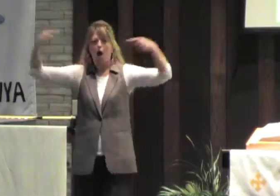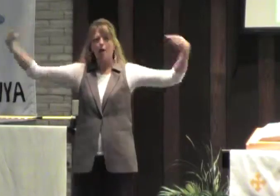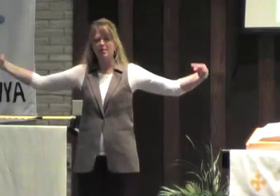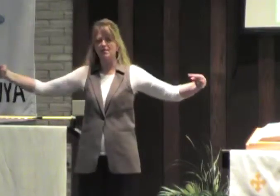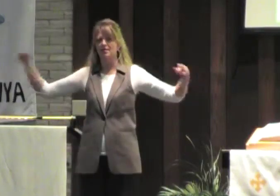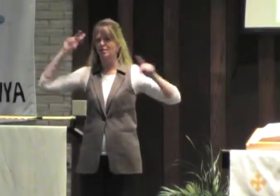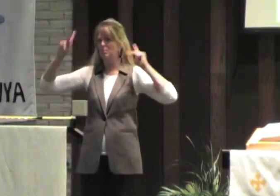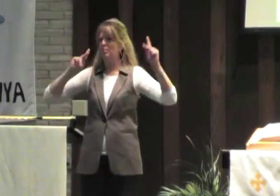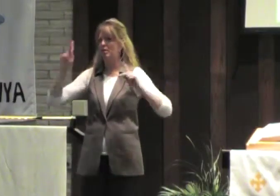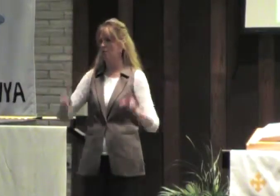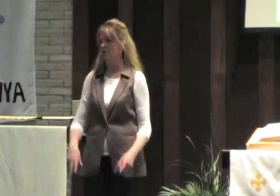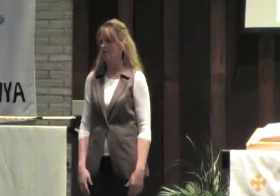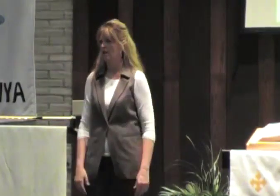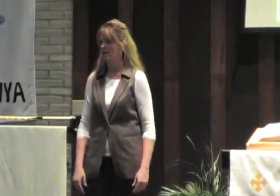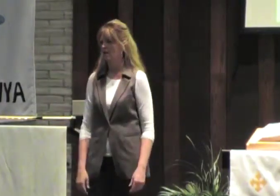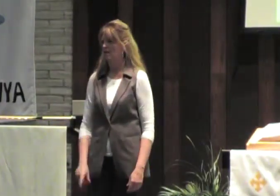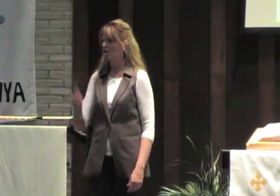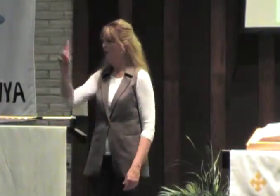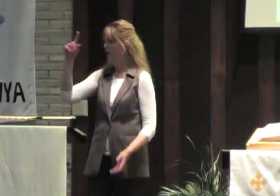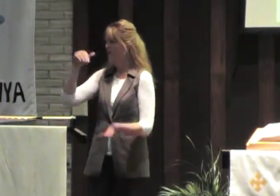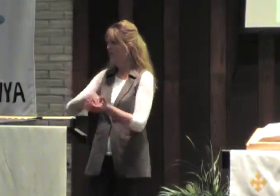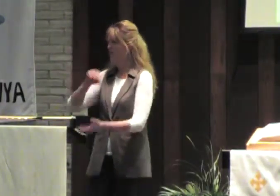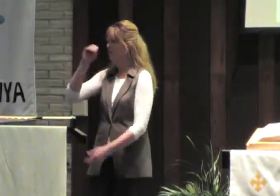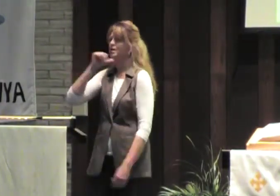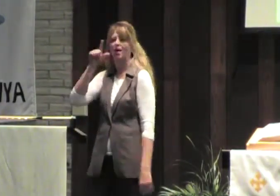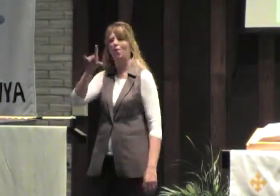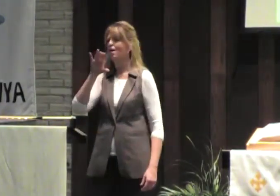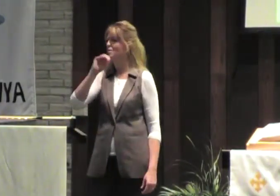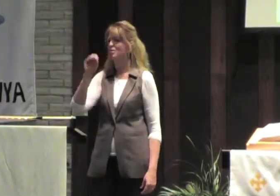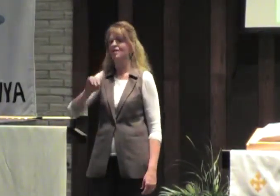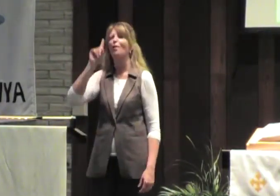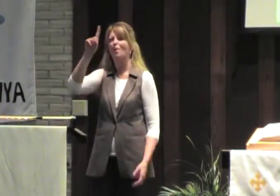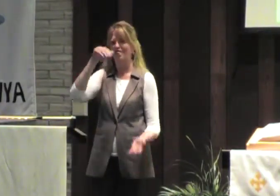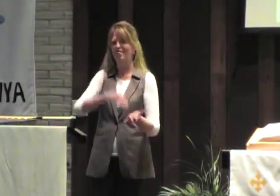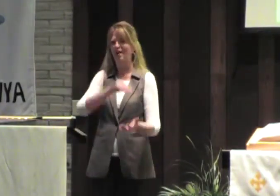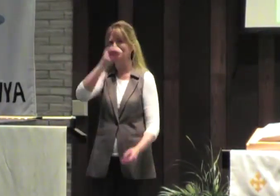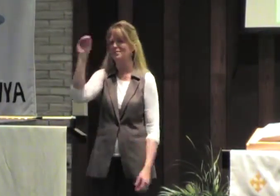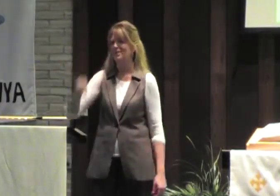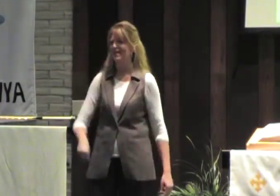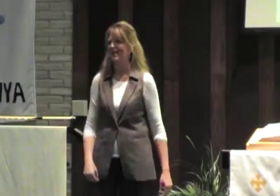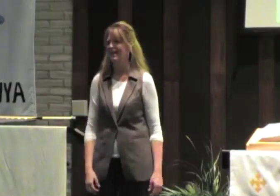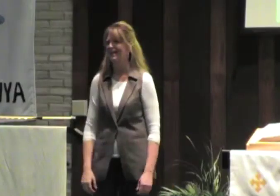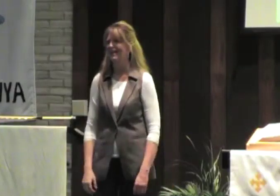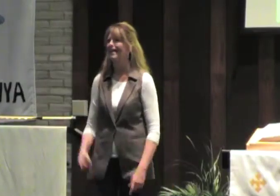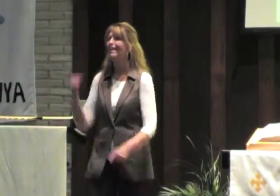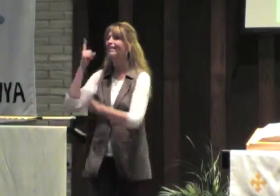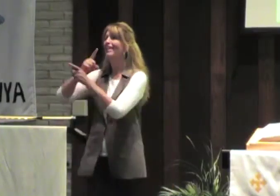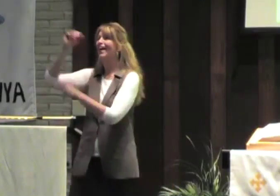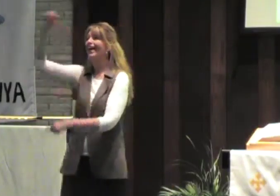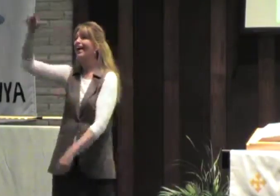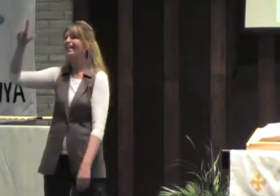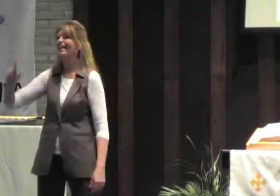1,000% opposites, Al and I, we're 1,000% opposite. Not 100%, 1,000% opposite, right, Al?